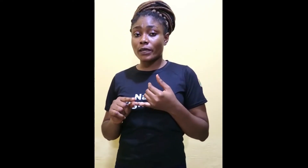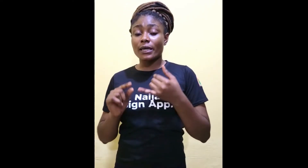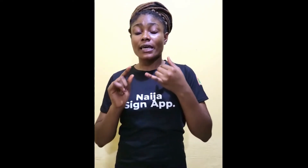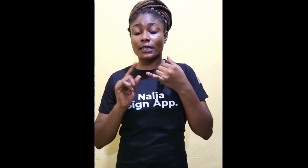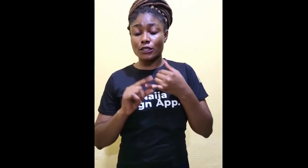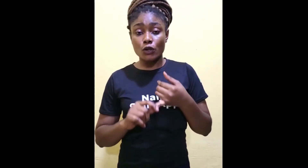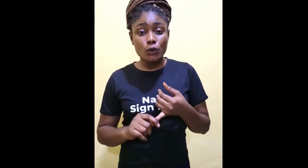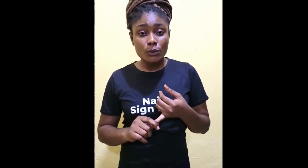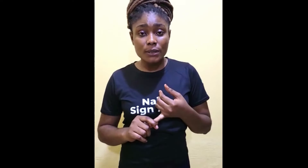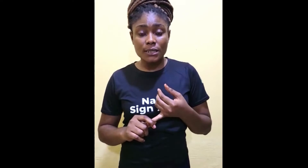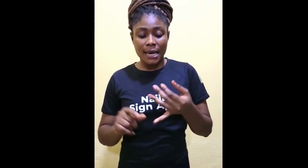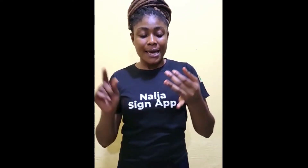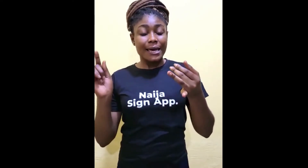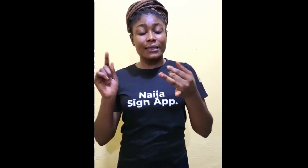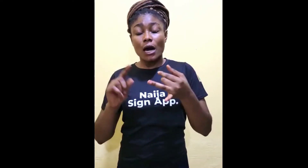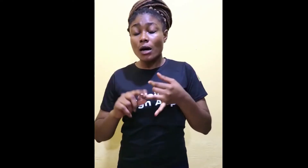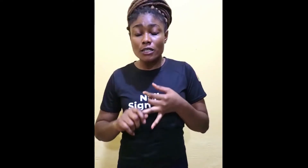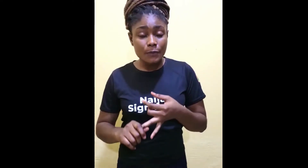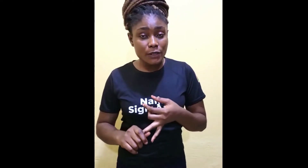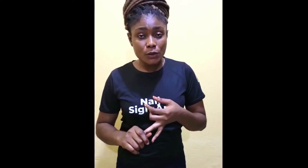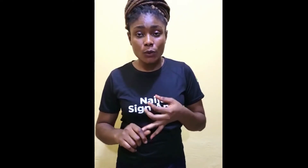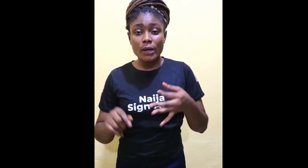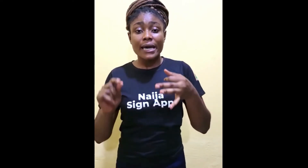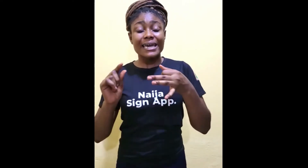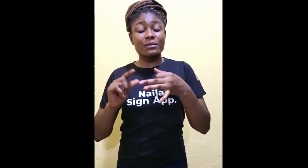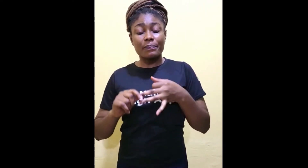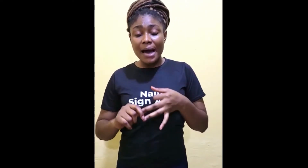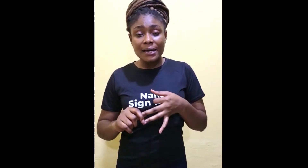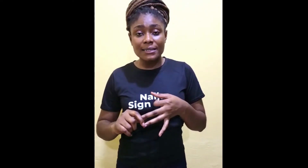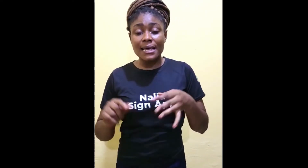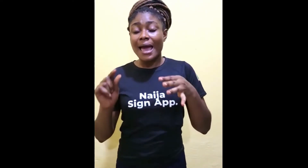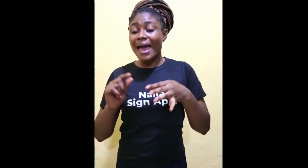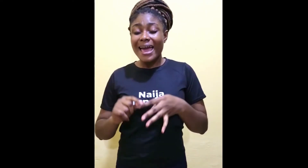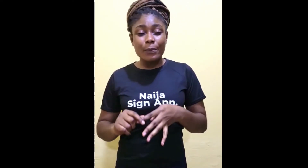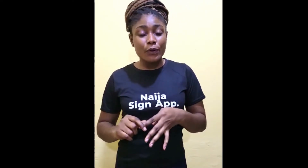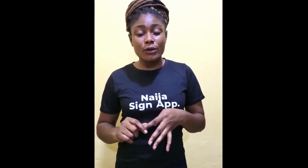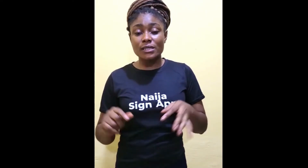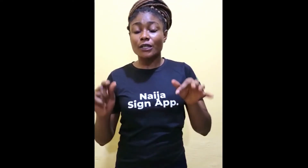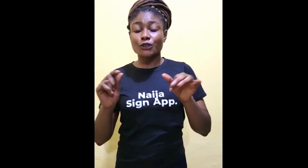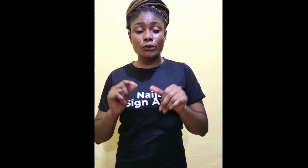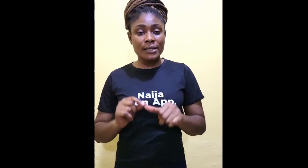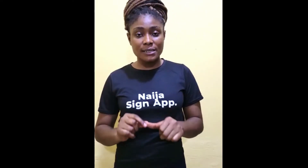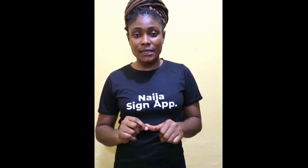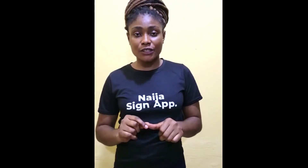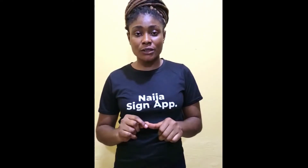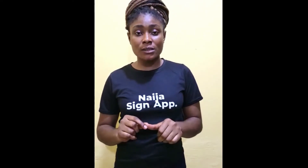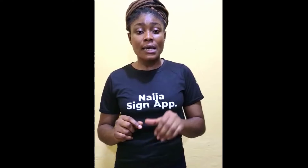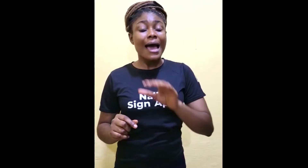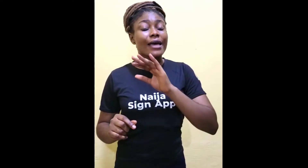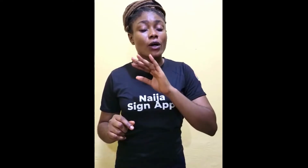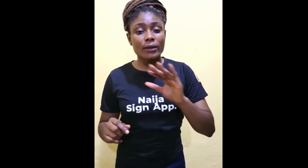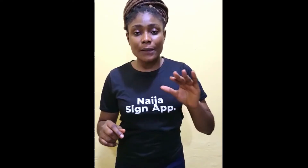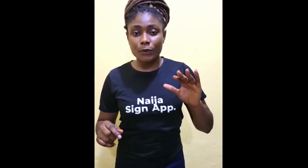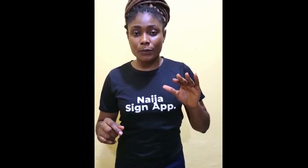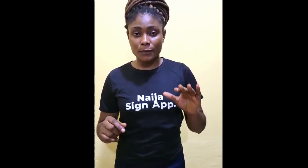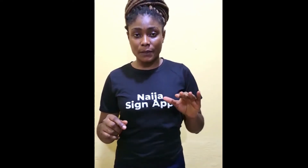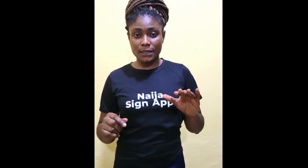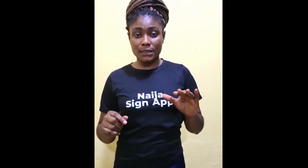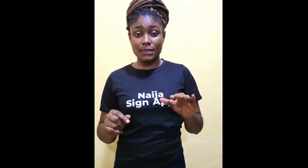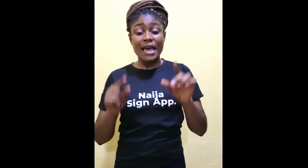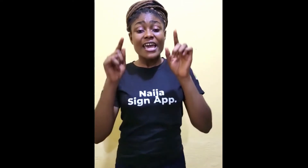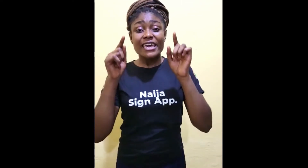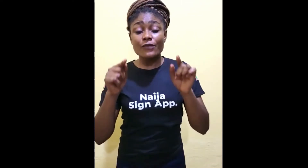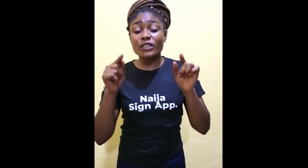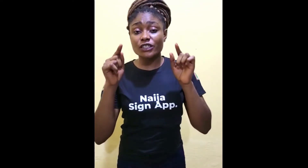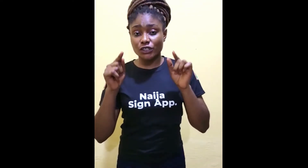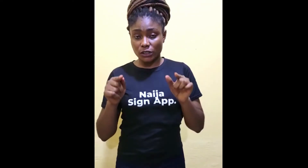to be in the schools, in the hospital, in banks, airports, train stations, and other public